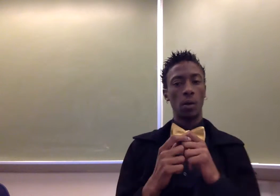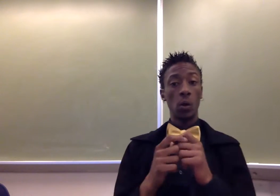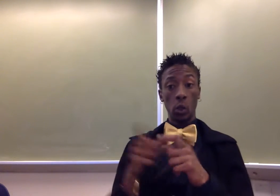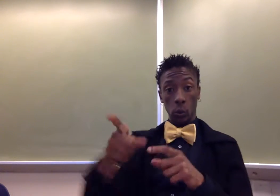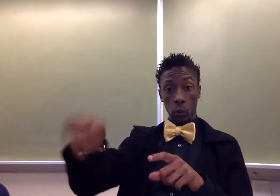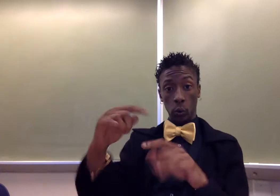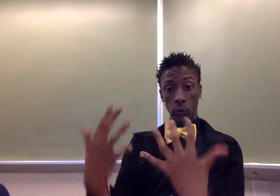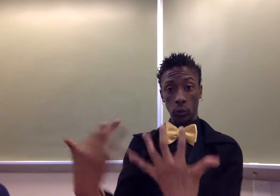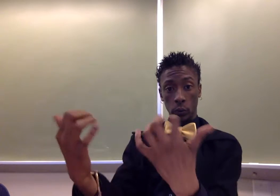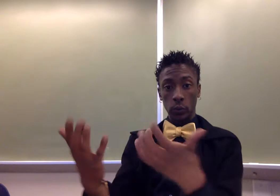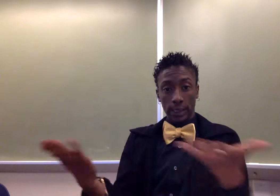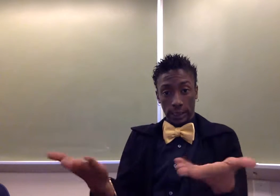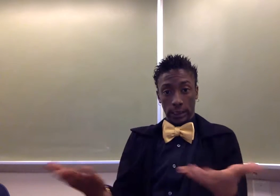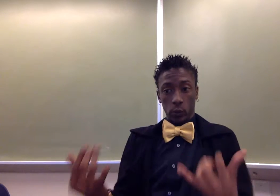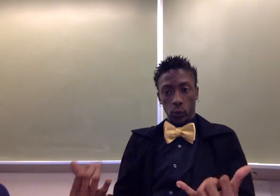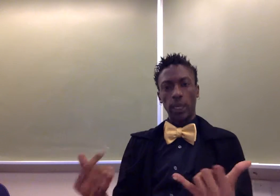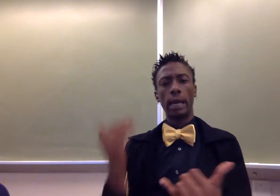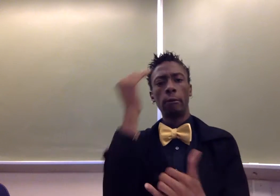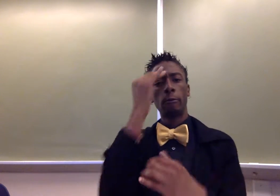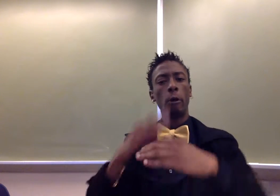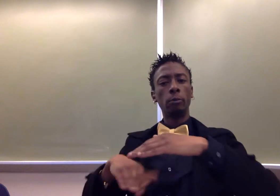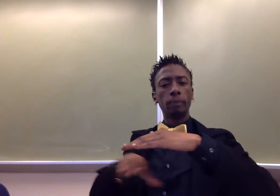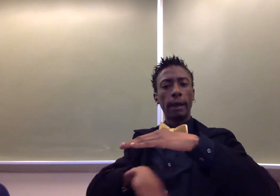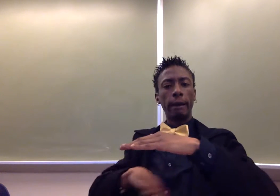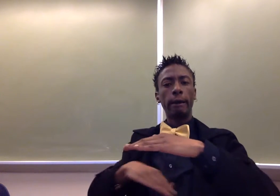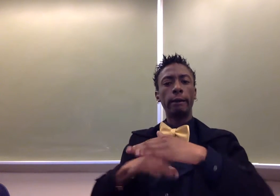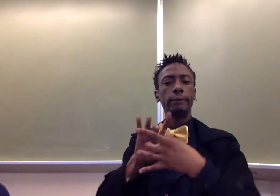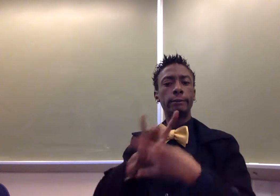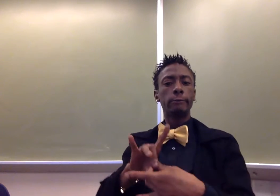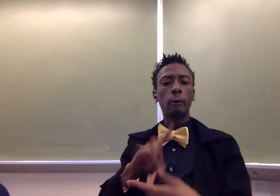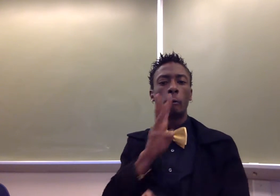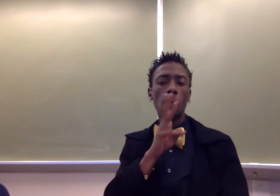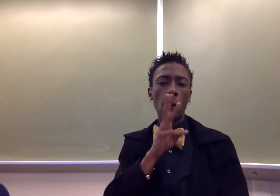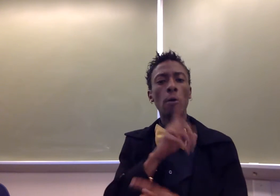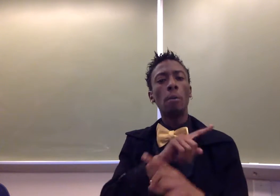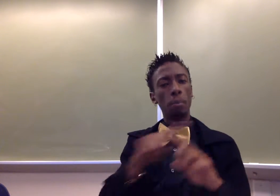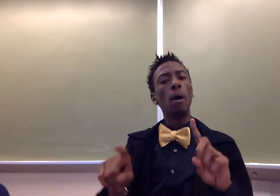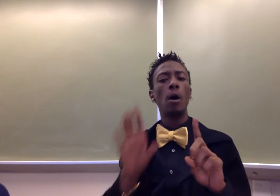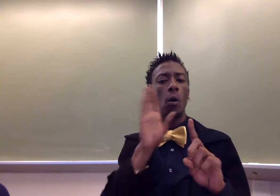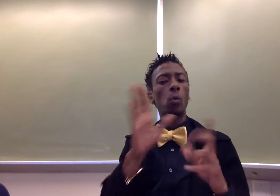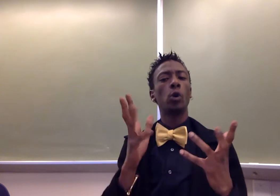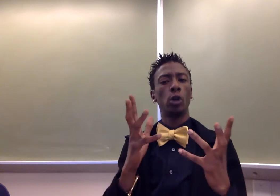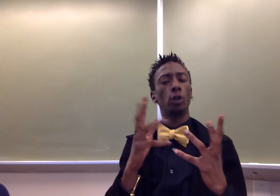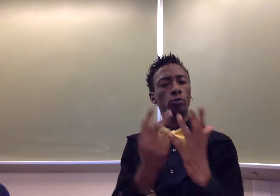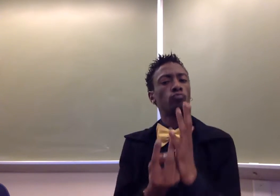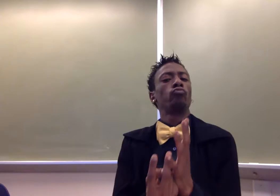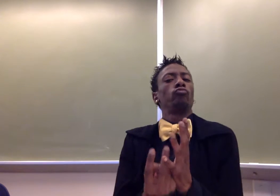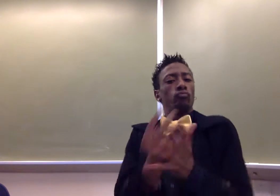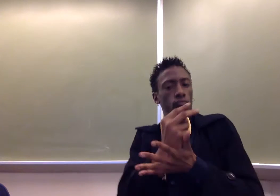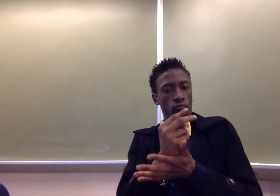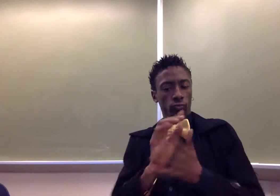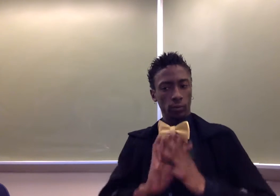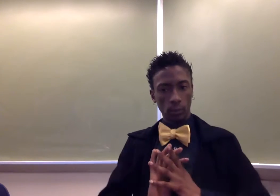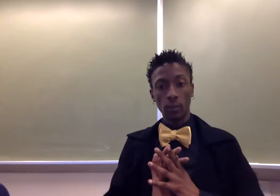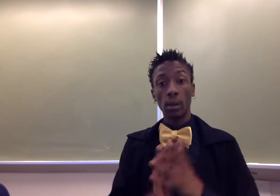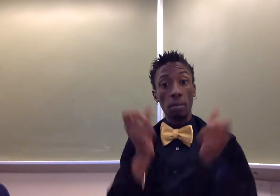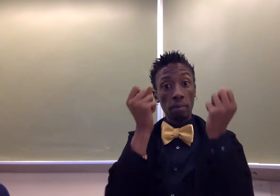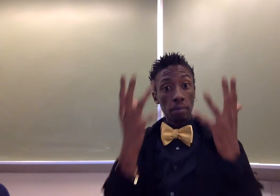but we're going to just start from the beginning and say, in many of the towns, including this one, but more